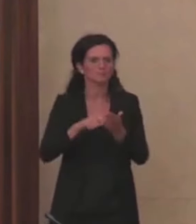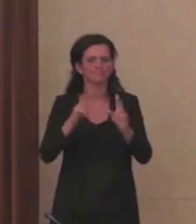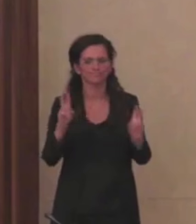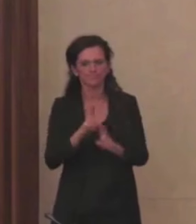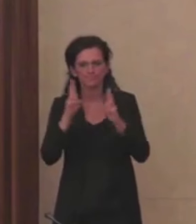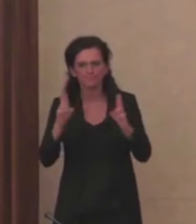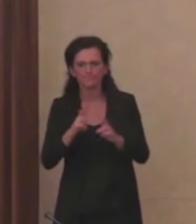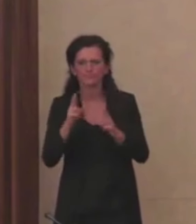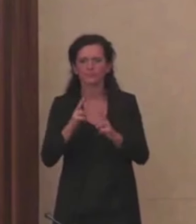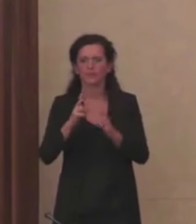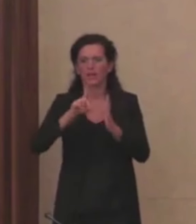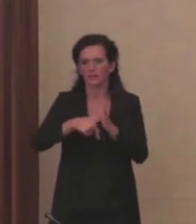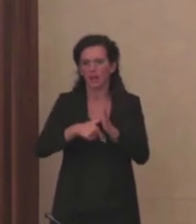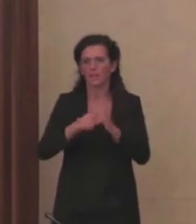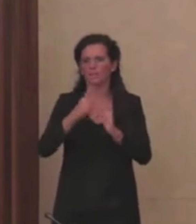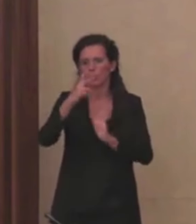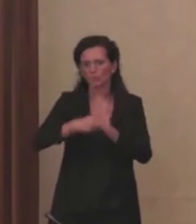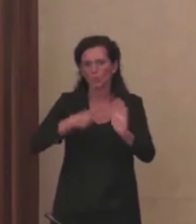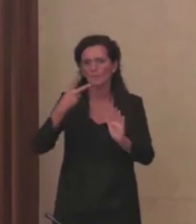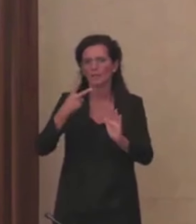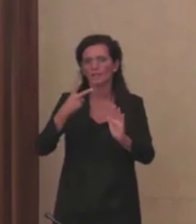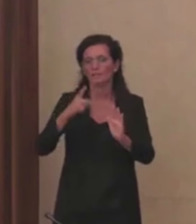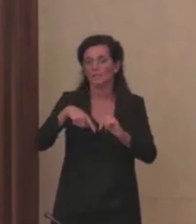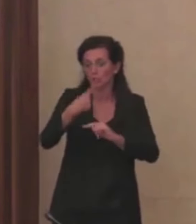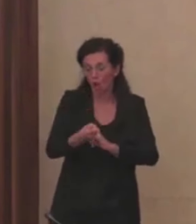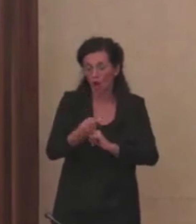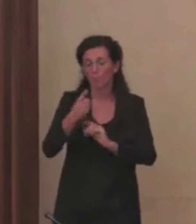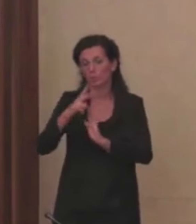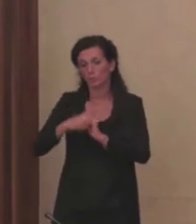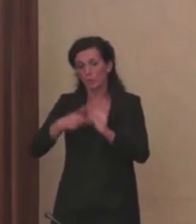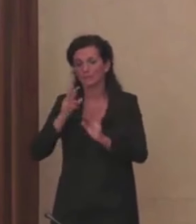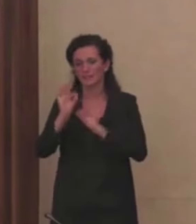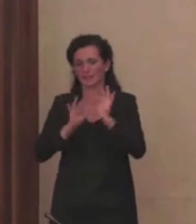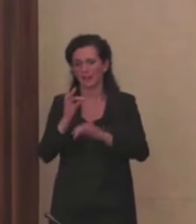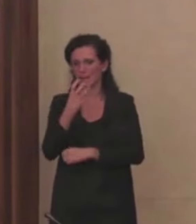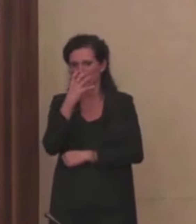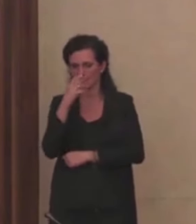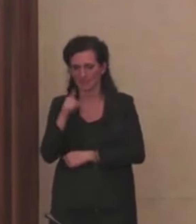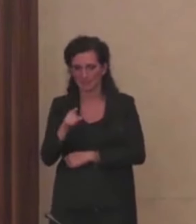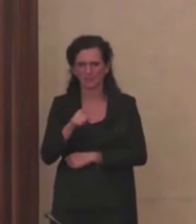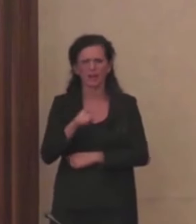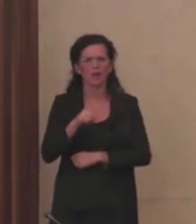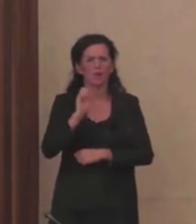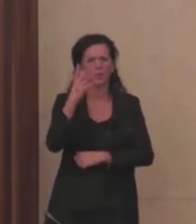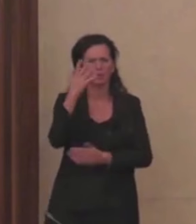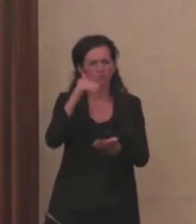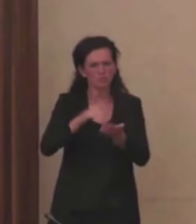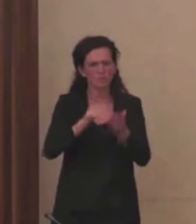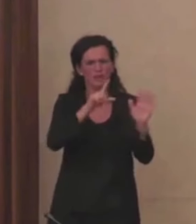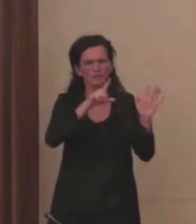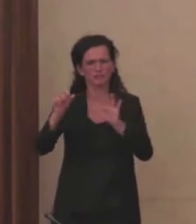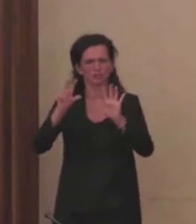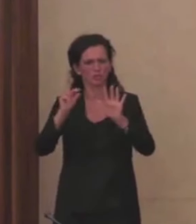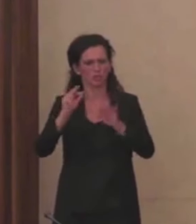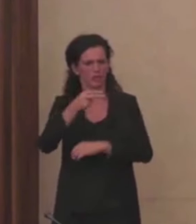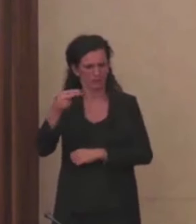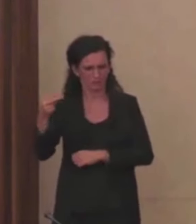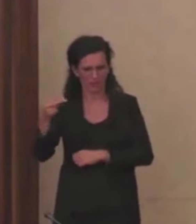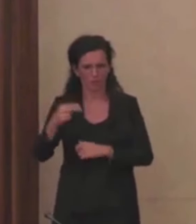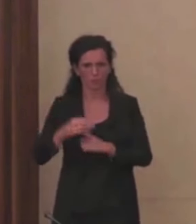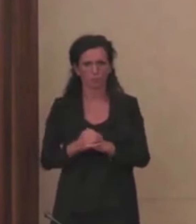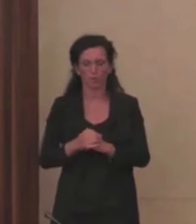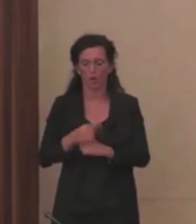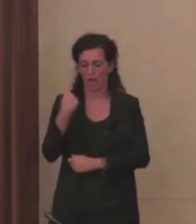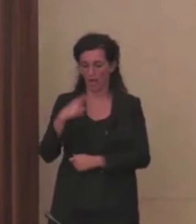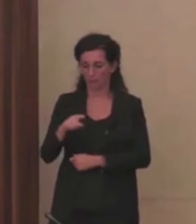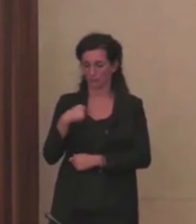difficulty moving after 2 months in the ICU, and these are an additional 15,000 euros. What